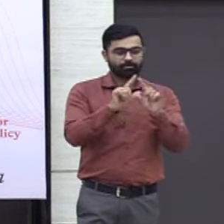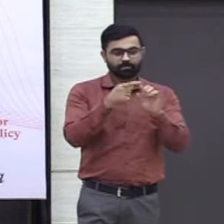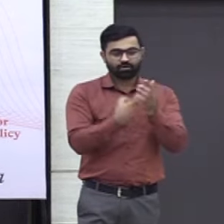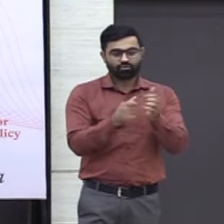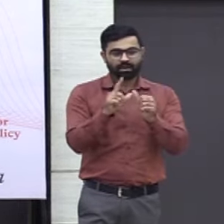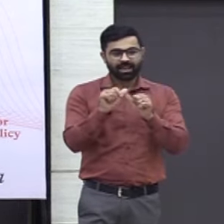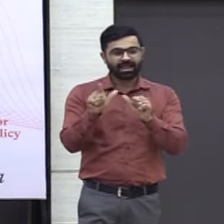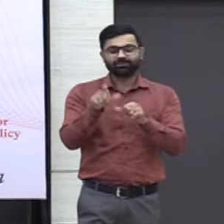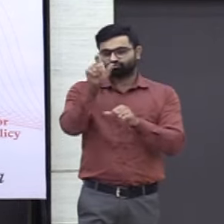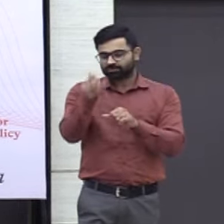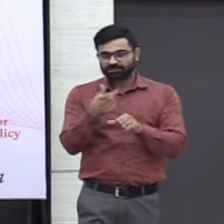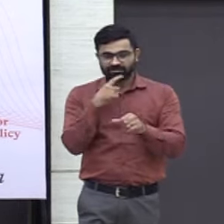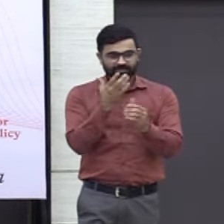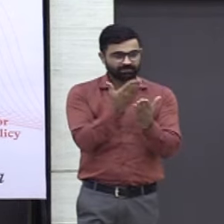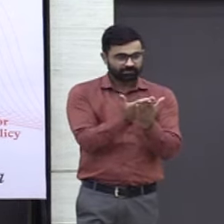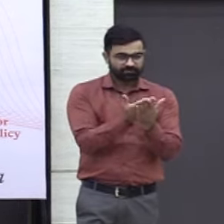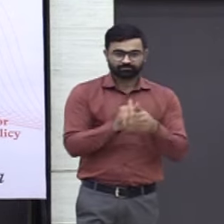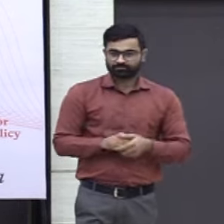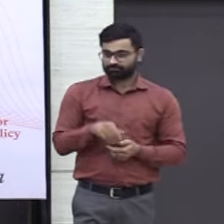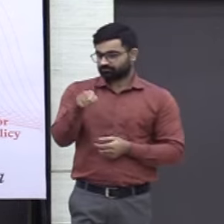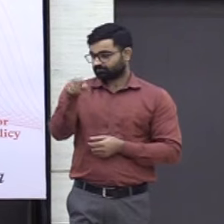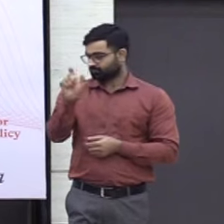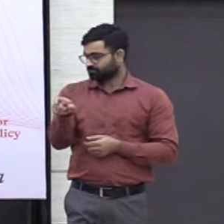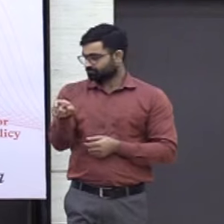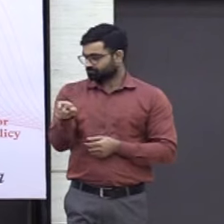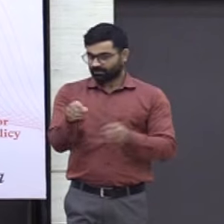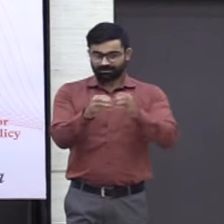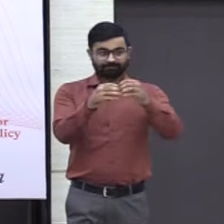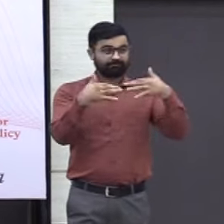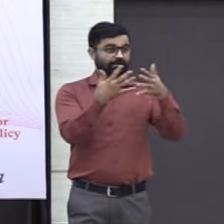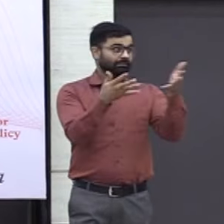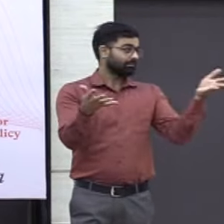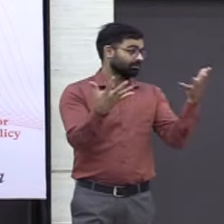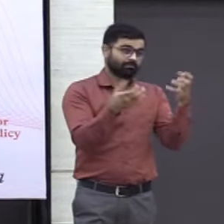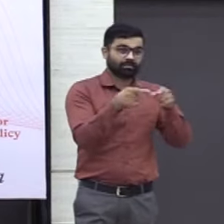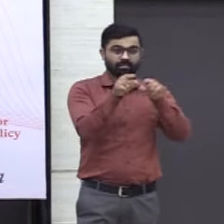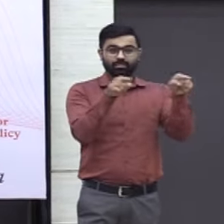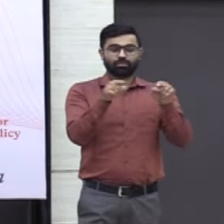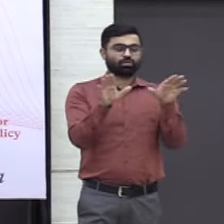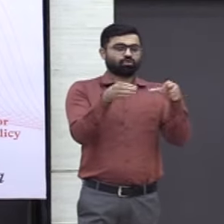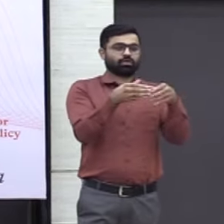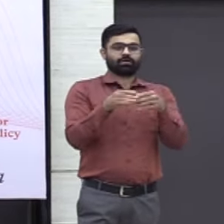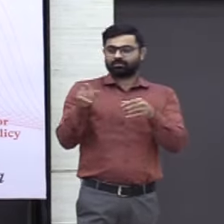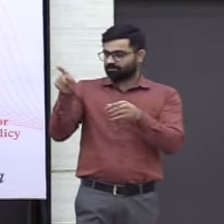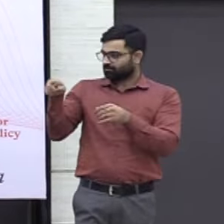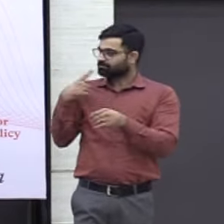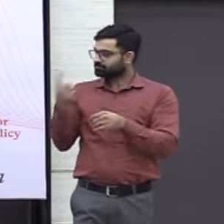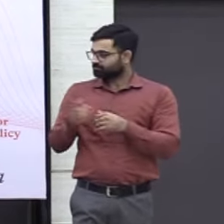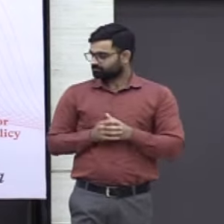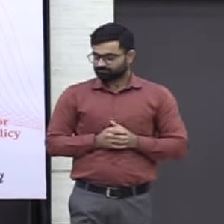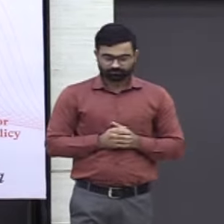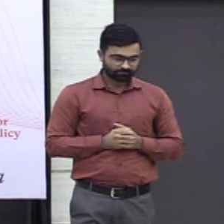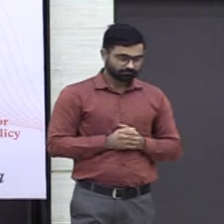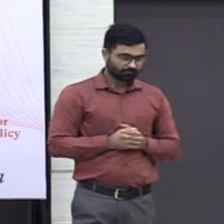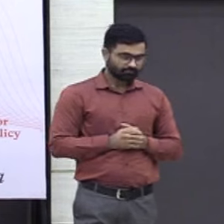carte blanche to the ED. There's a large audience here. I don't want to monopolize Mr. Sibal. So he has